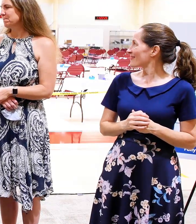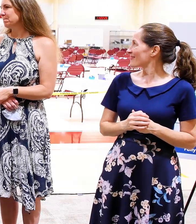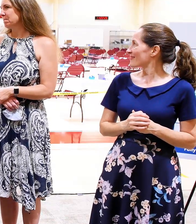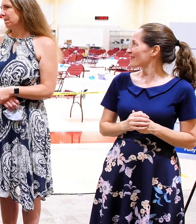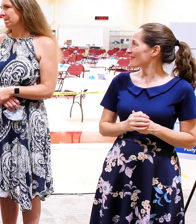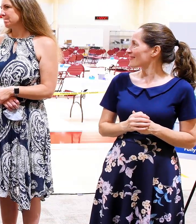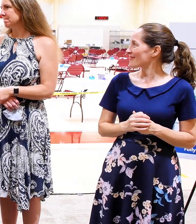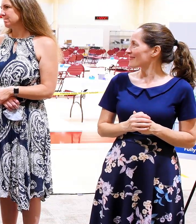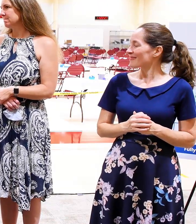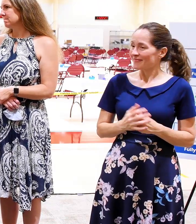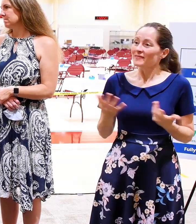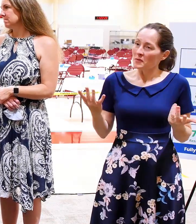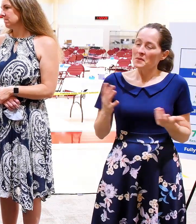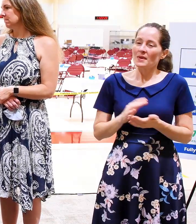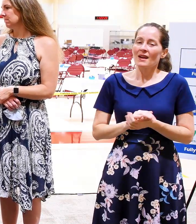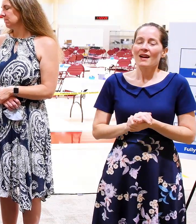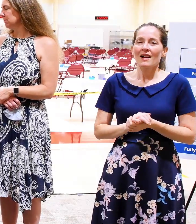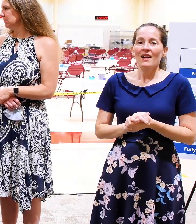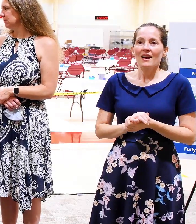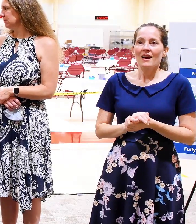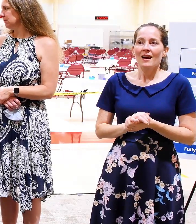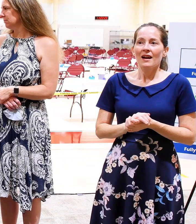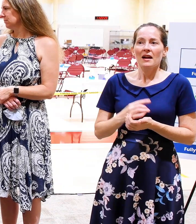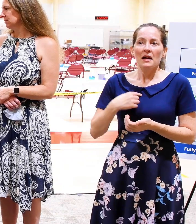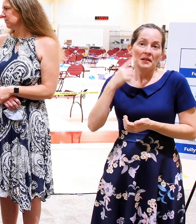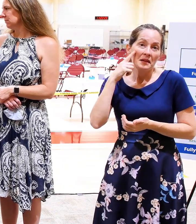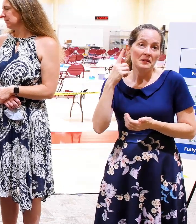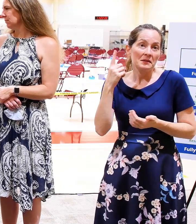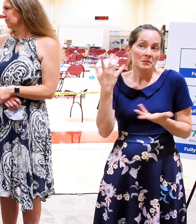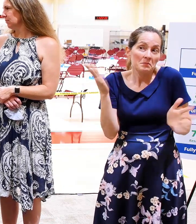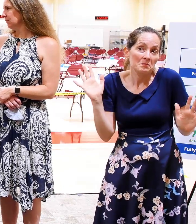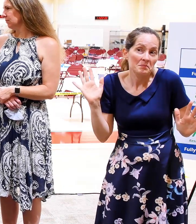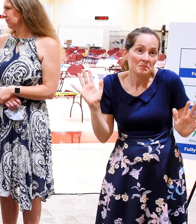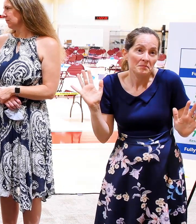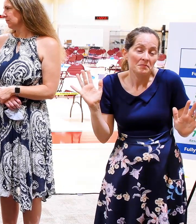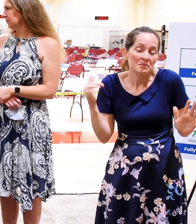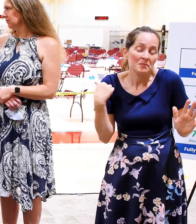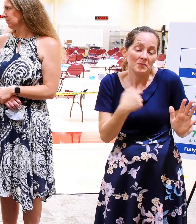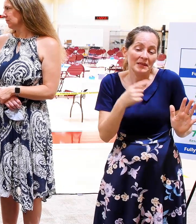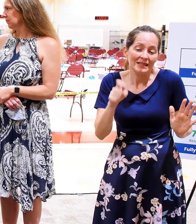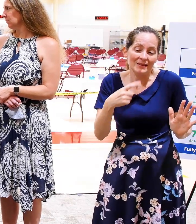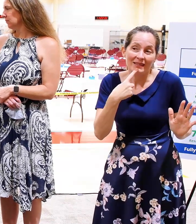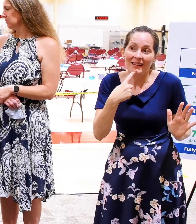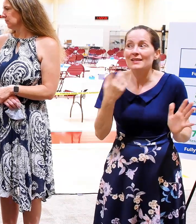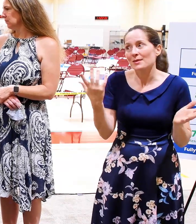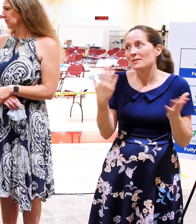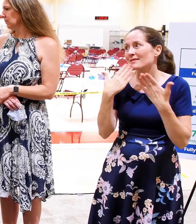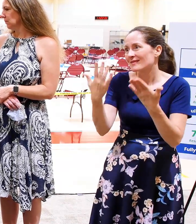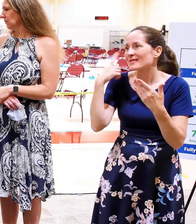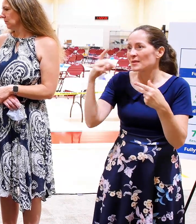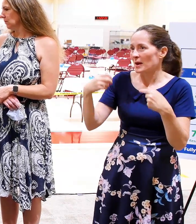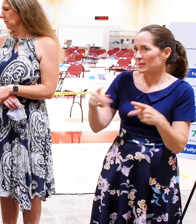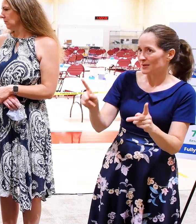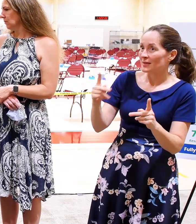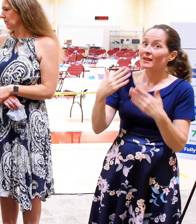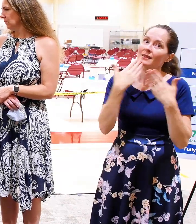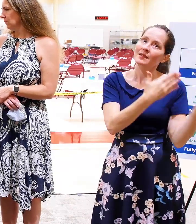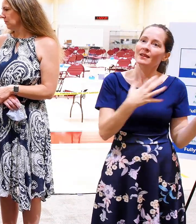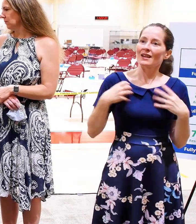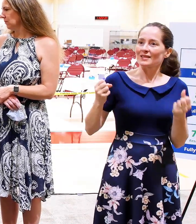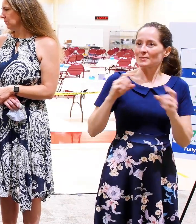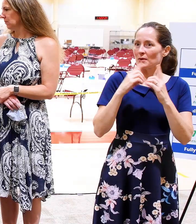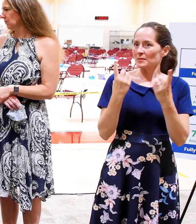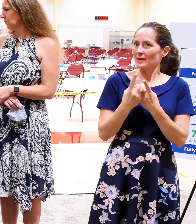and I think that that's probably as much as we need to offer or provide at this point. And we very much thank you for this opportunity, and thank you to the Health Department